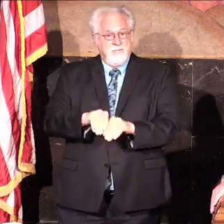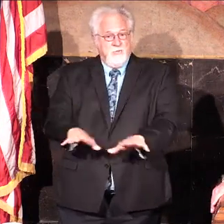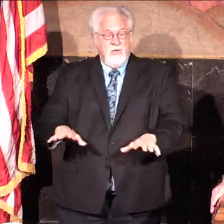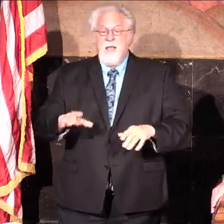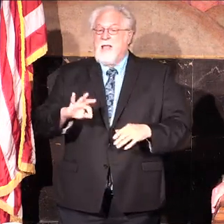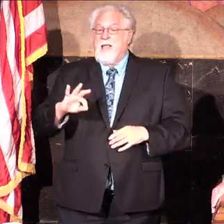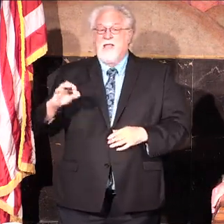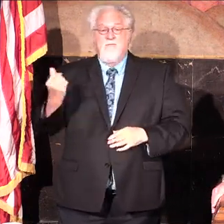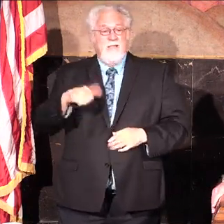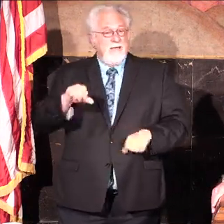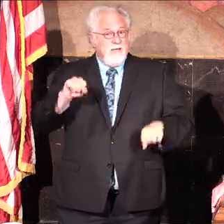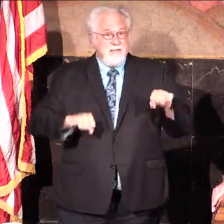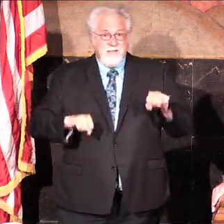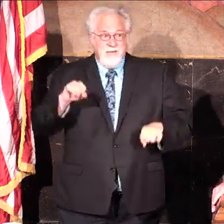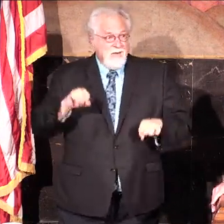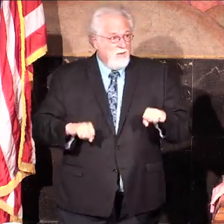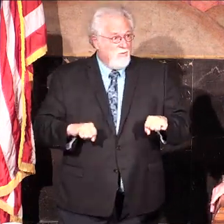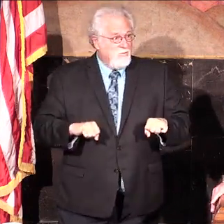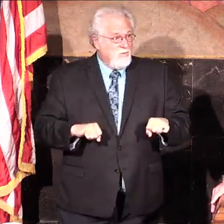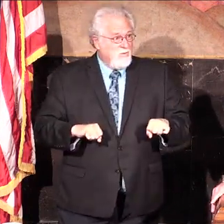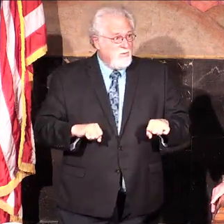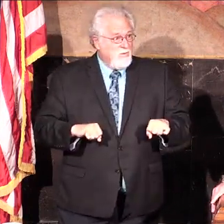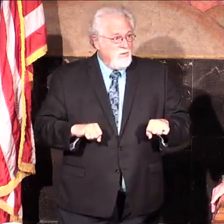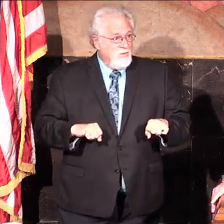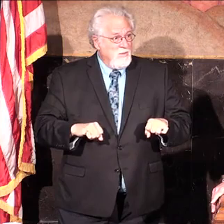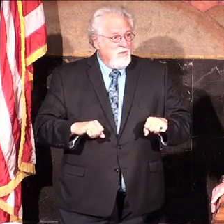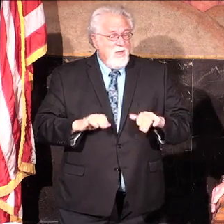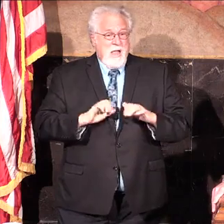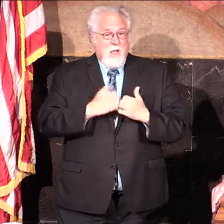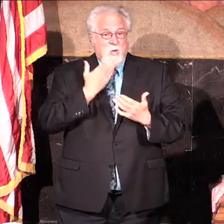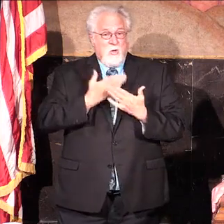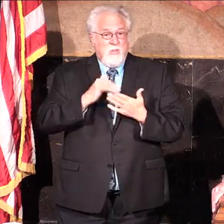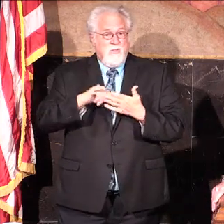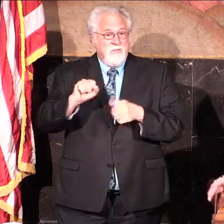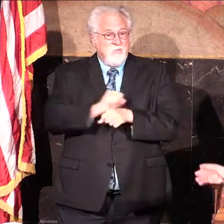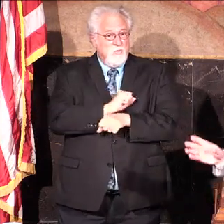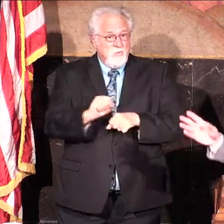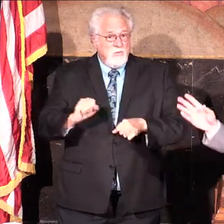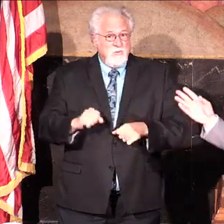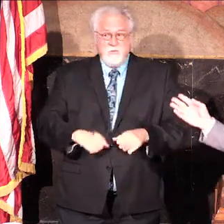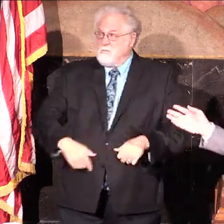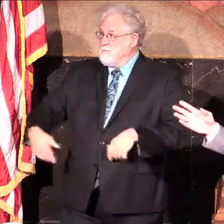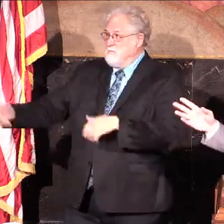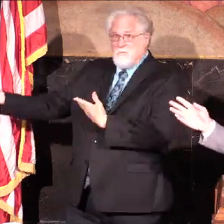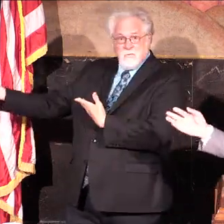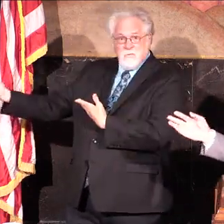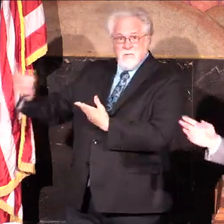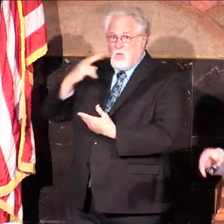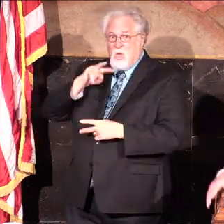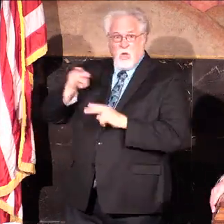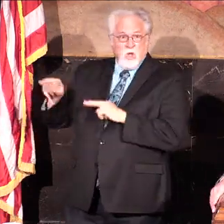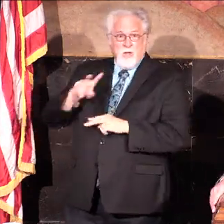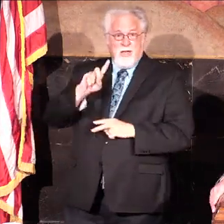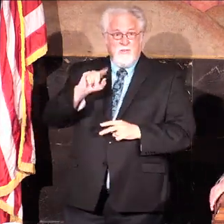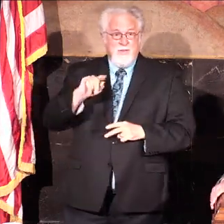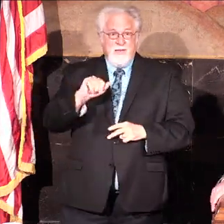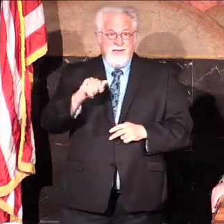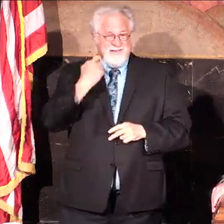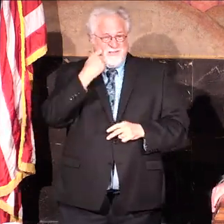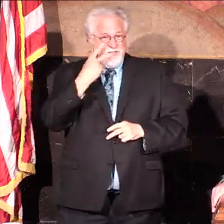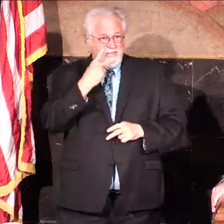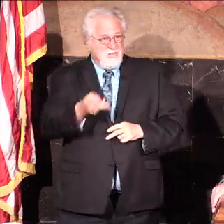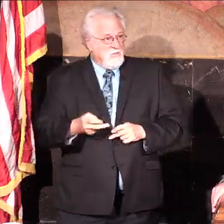there was ever any doubt of the efficacy of these mandates, go back and look at those charts that you saw